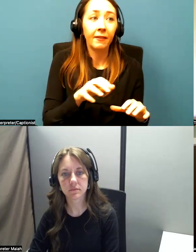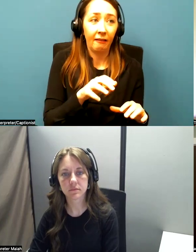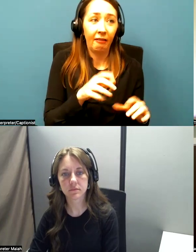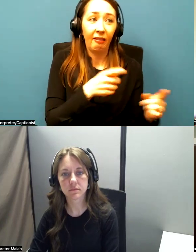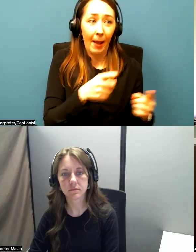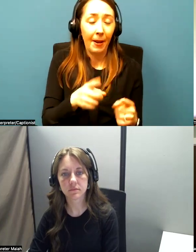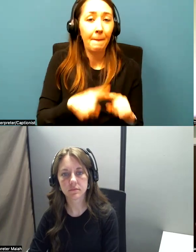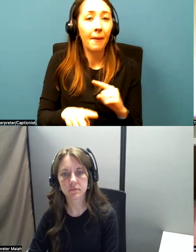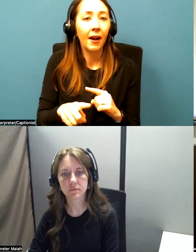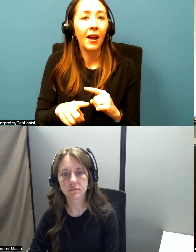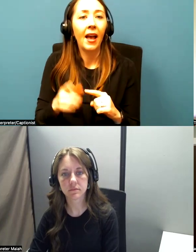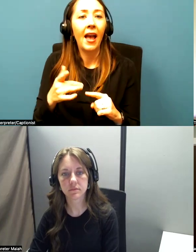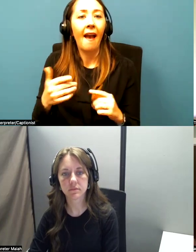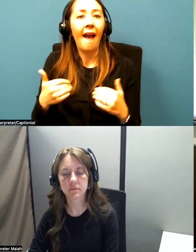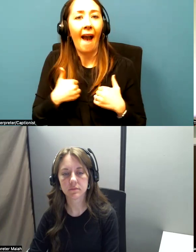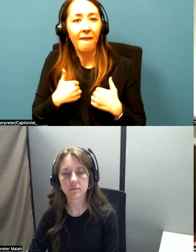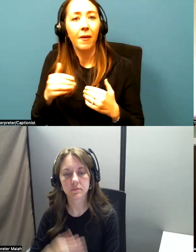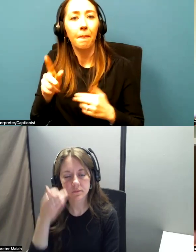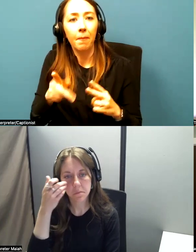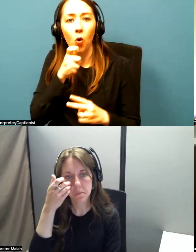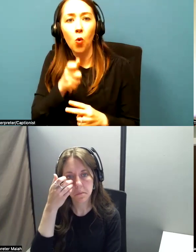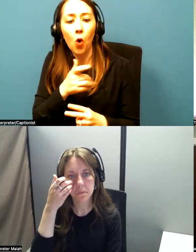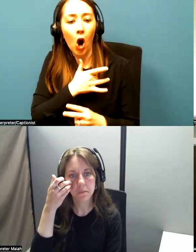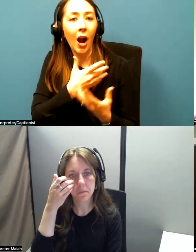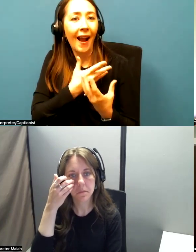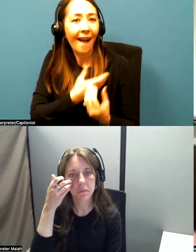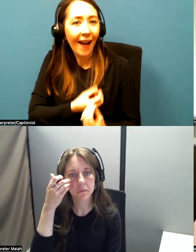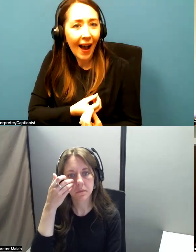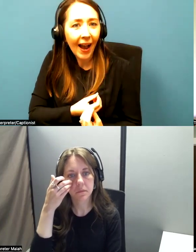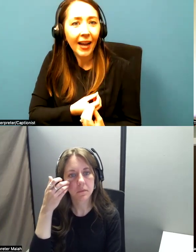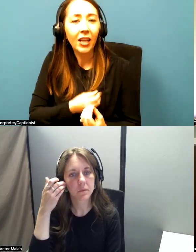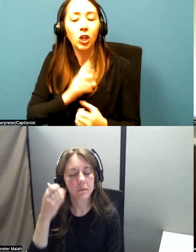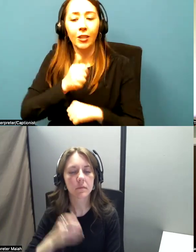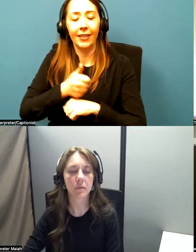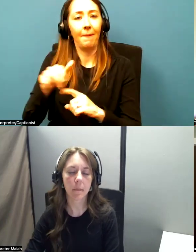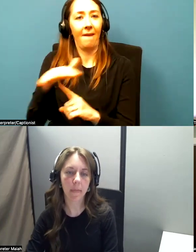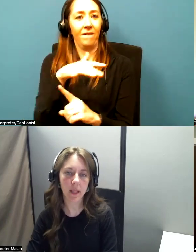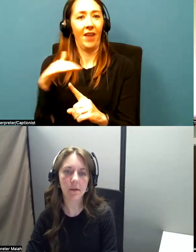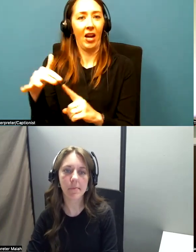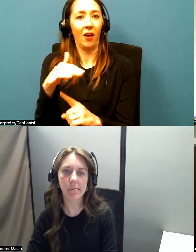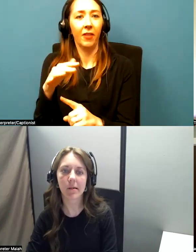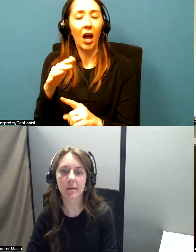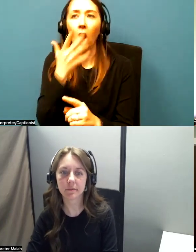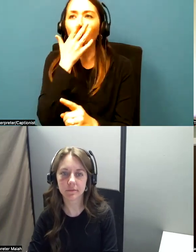But having soft, kind leadership means that you're creating an environment of